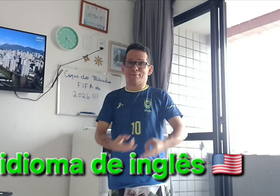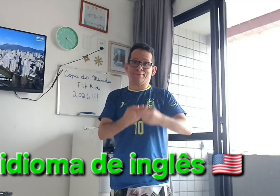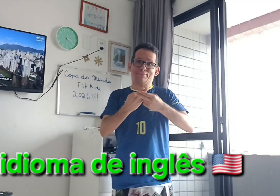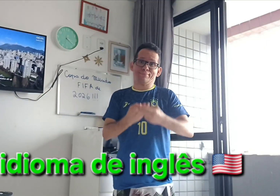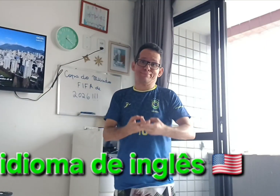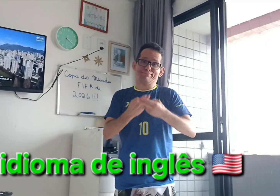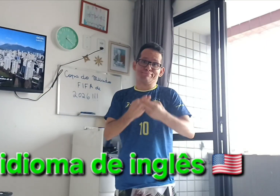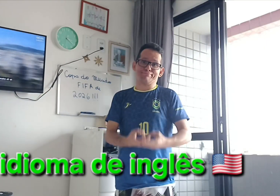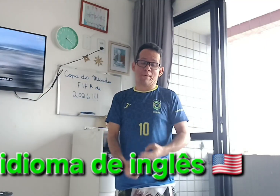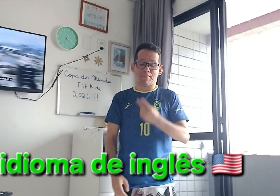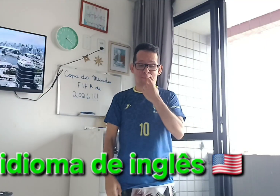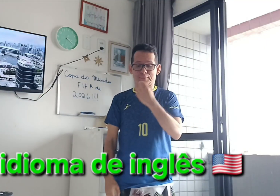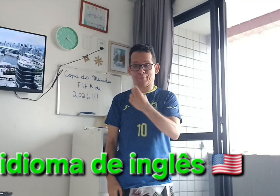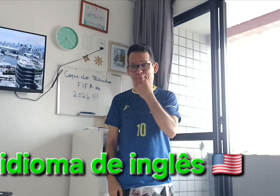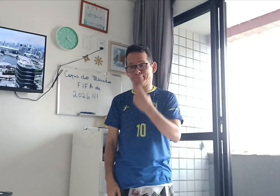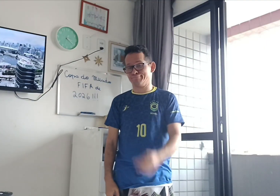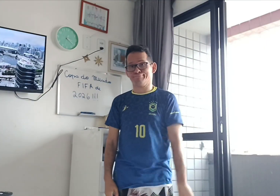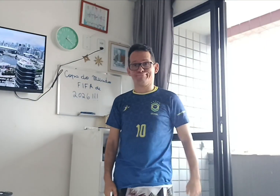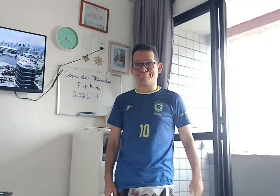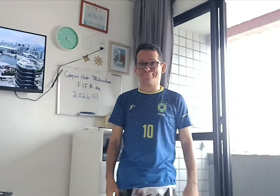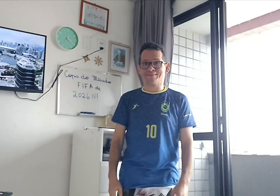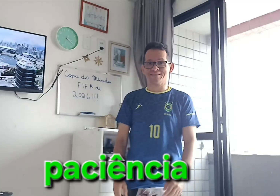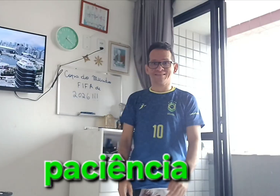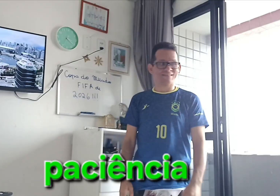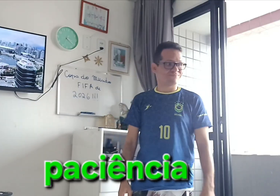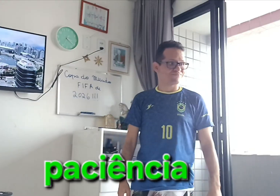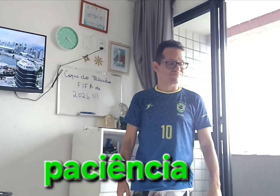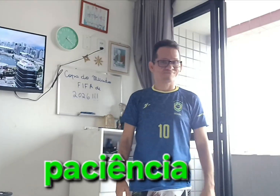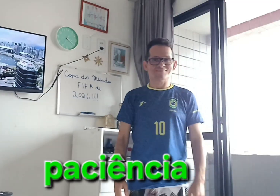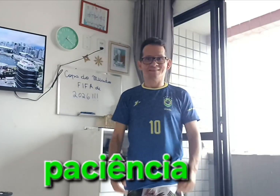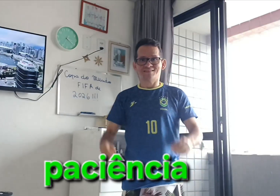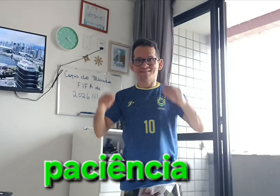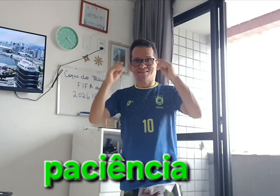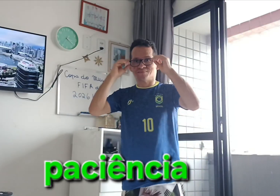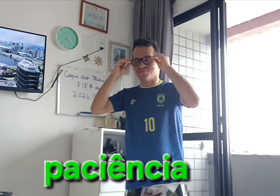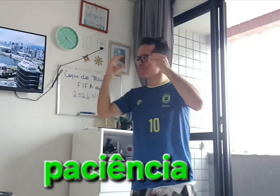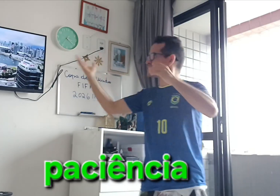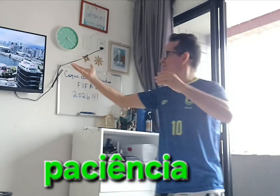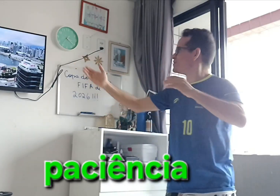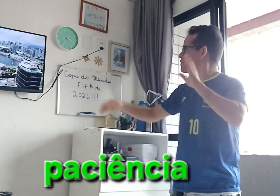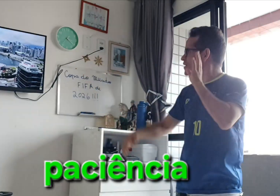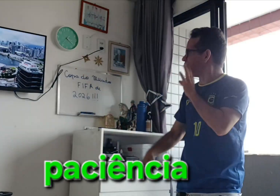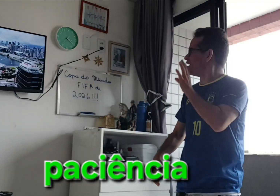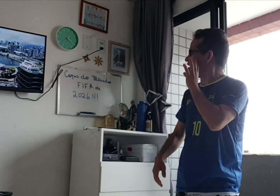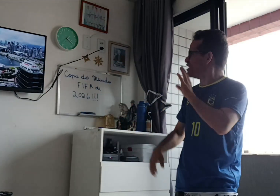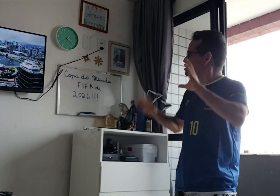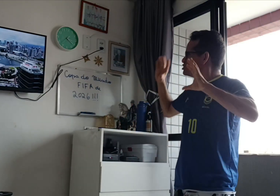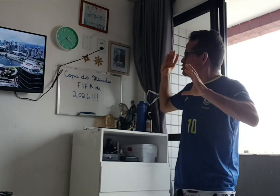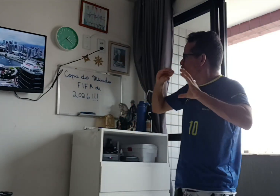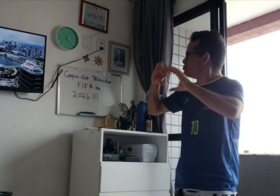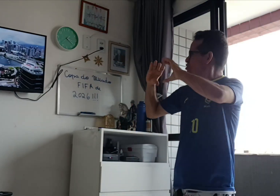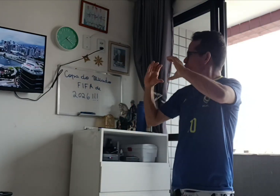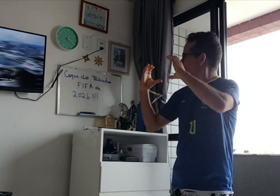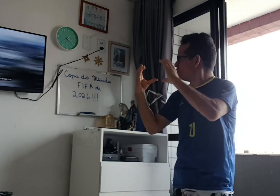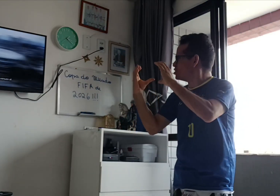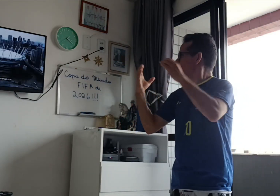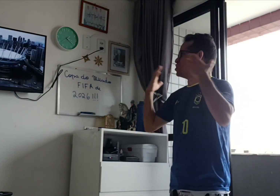once. In the middle of downtown, the roof of BC Place dominates the skyline as one of 2 Canadian venues at the 2026 World